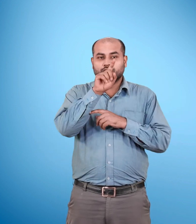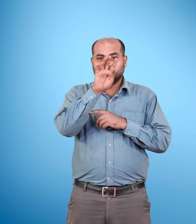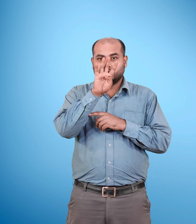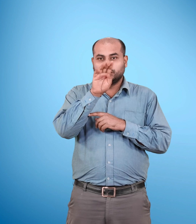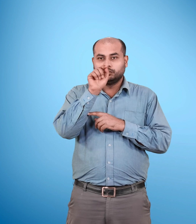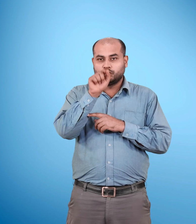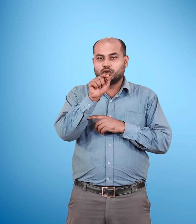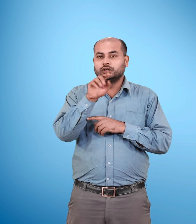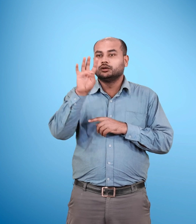14.4.